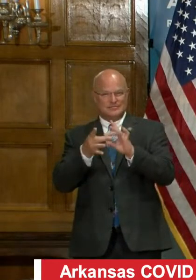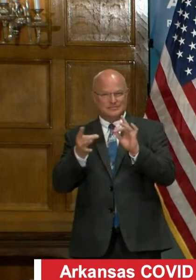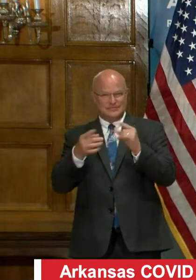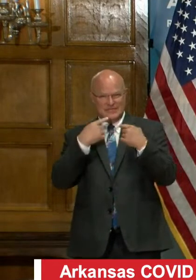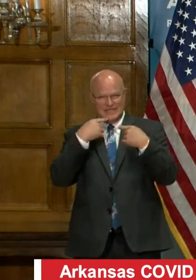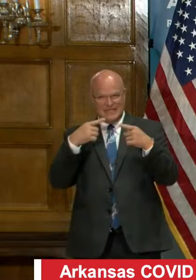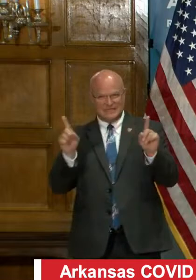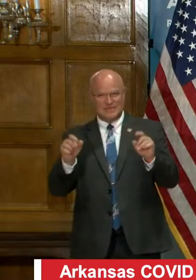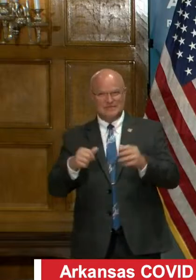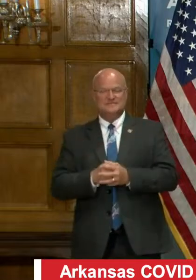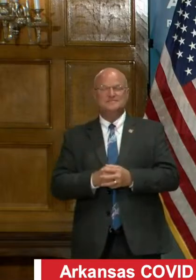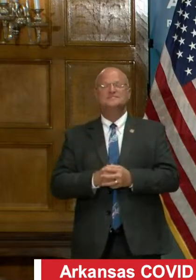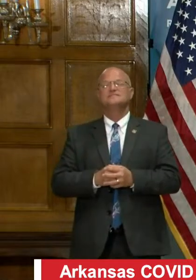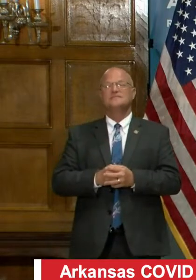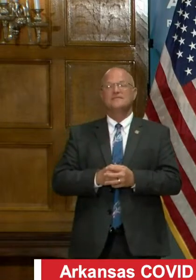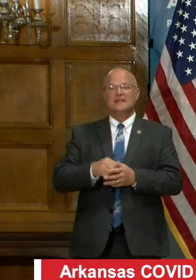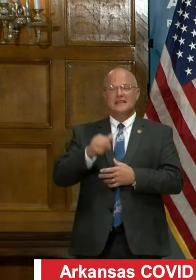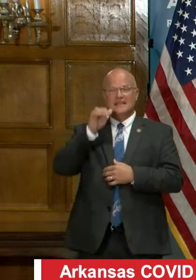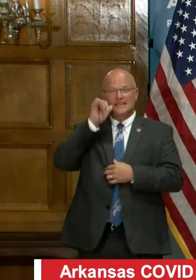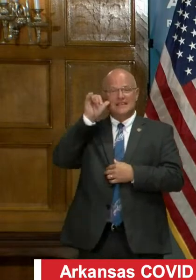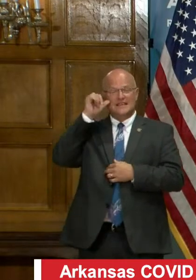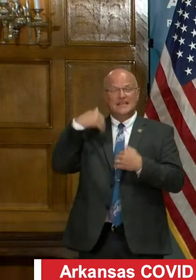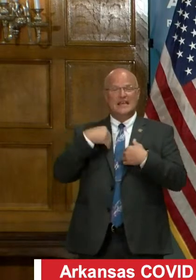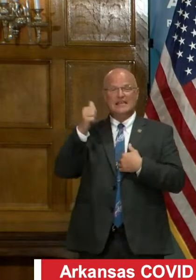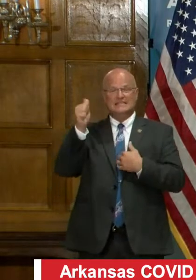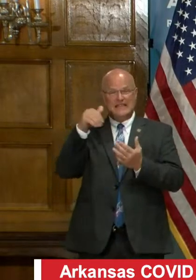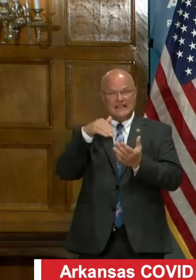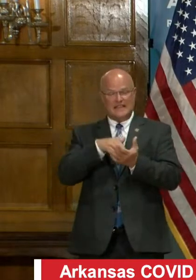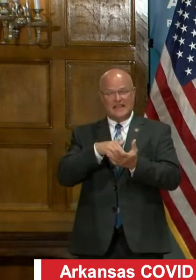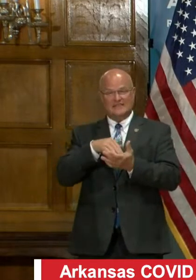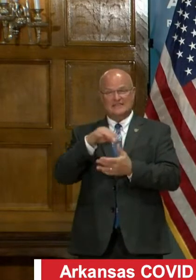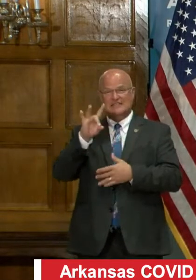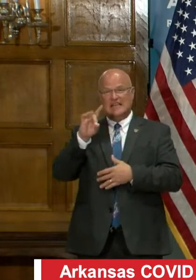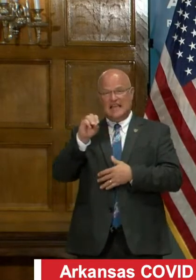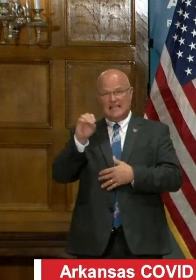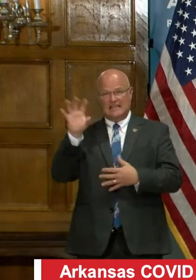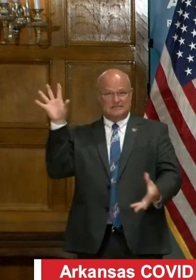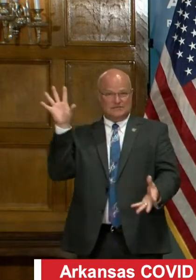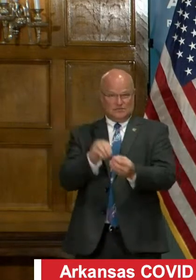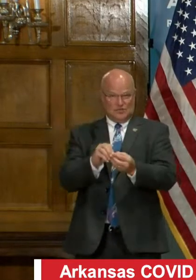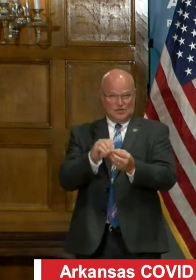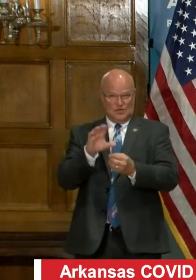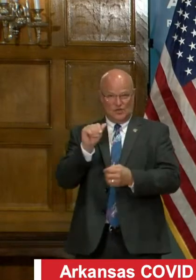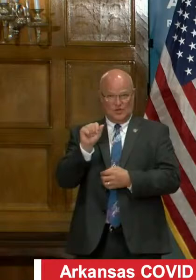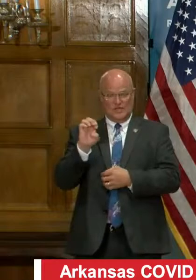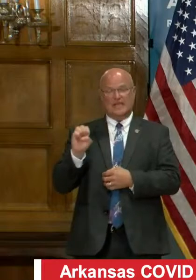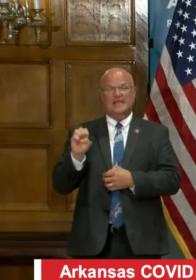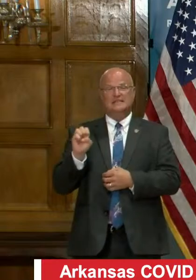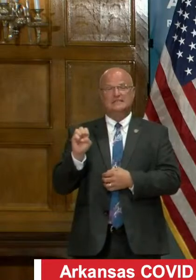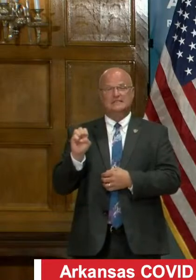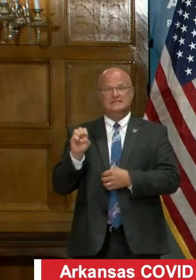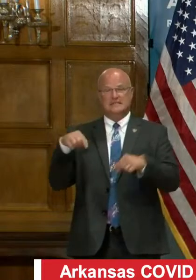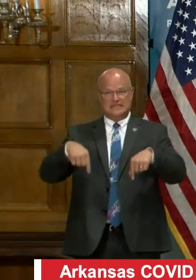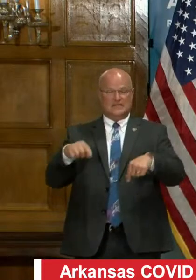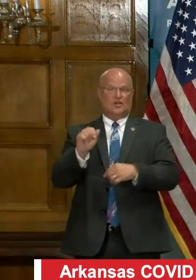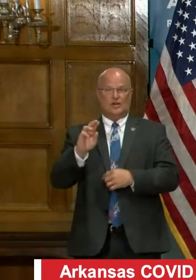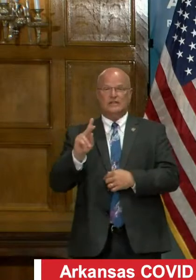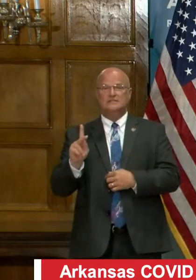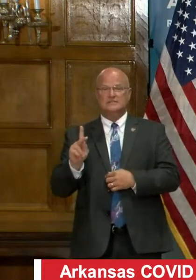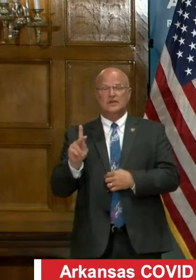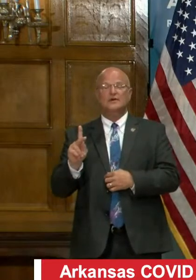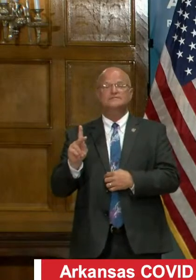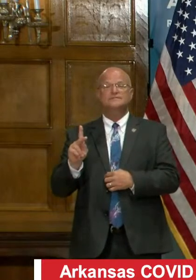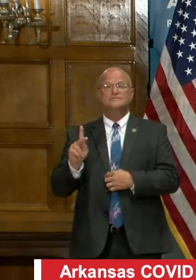announcement. Yesterday, we had 10,080 total cases in